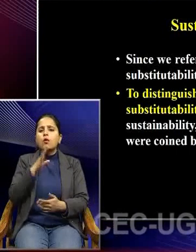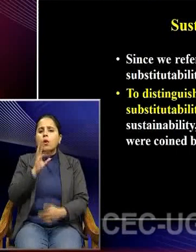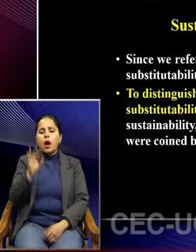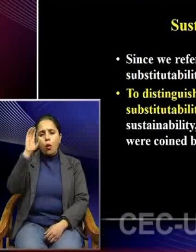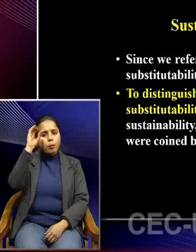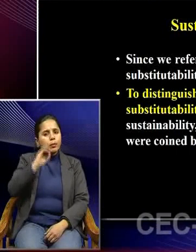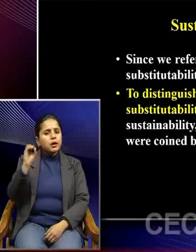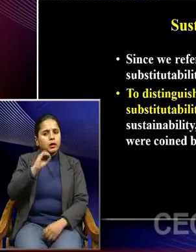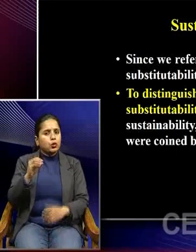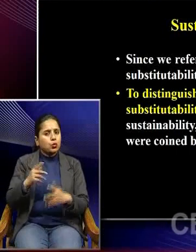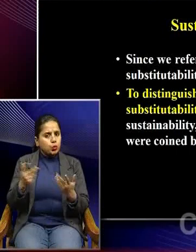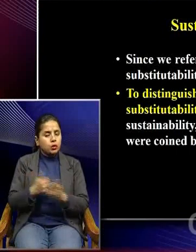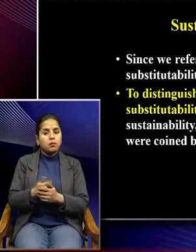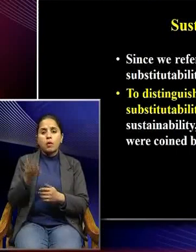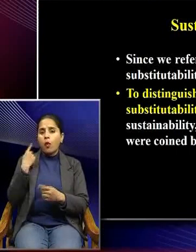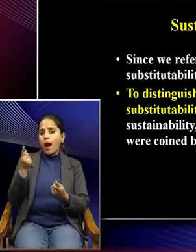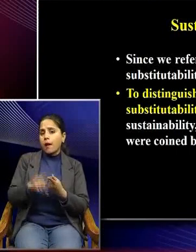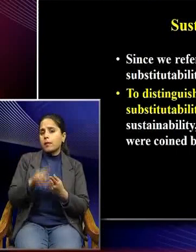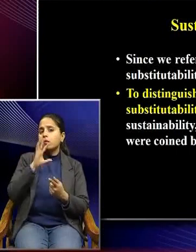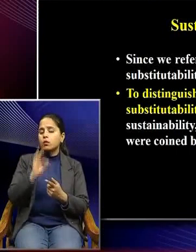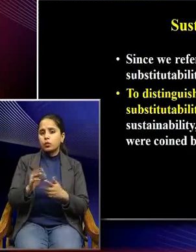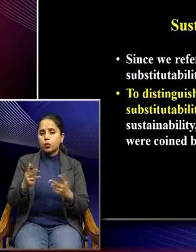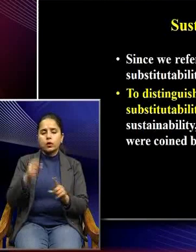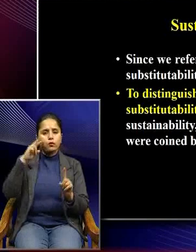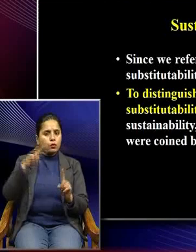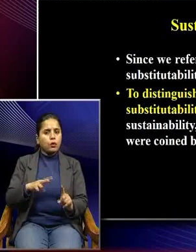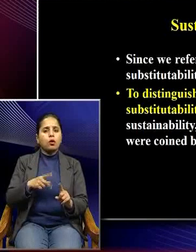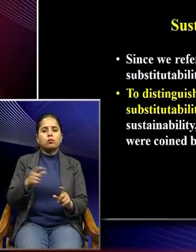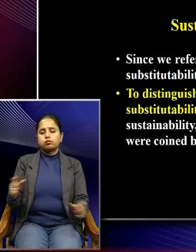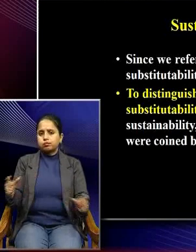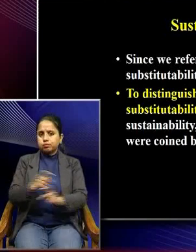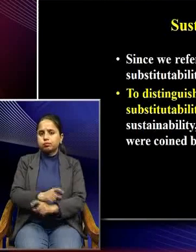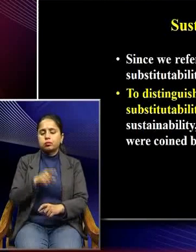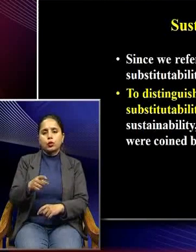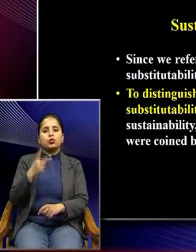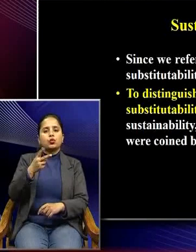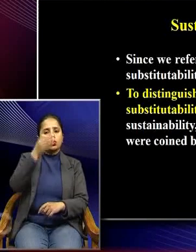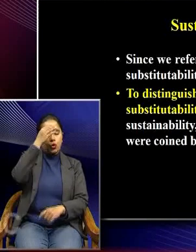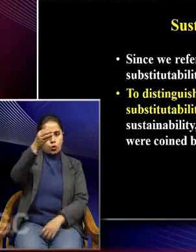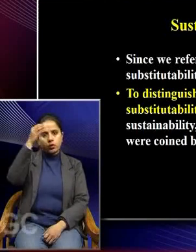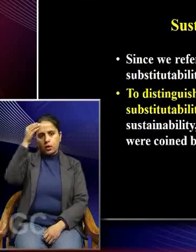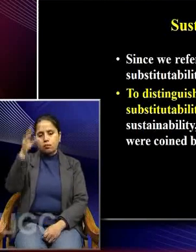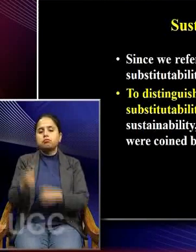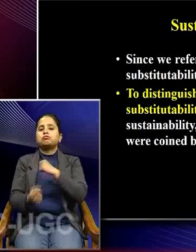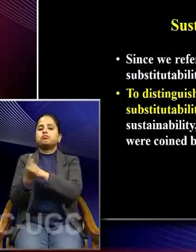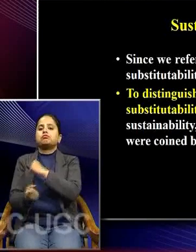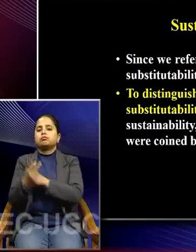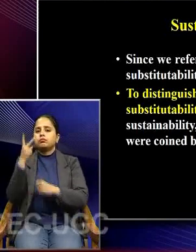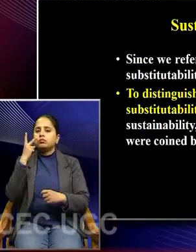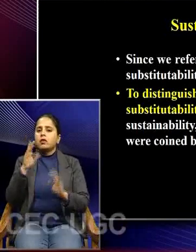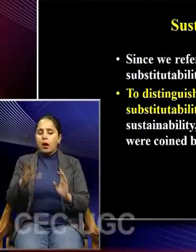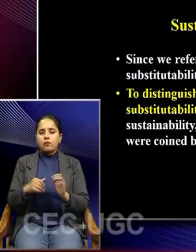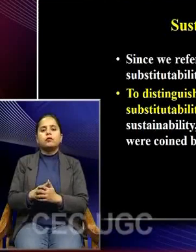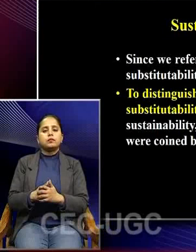what actually happens, views of substitutability, there are two concepts that emerged in terms of